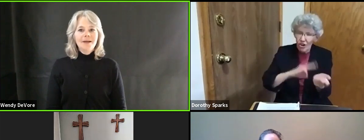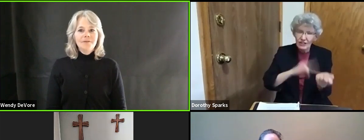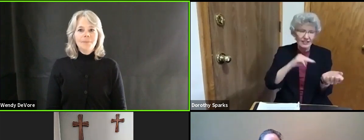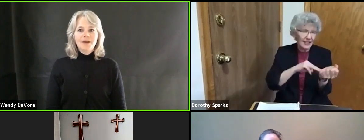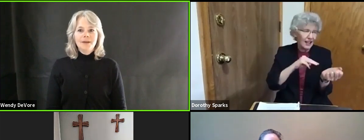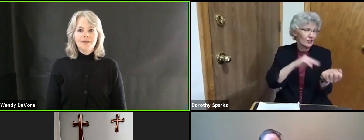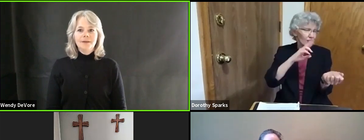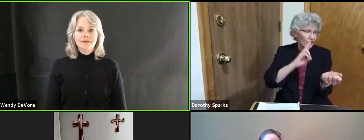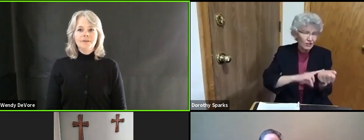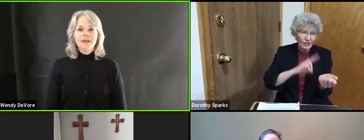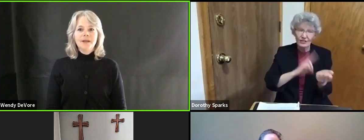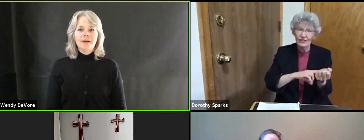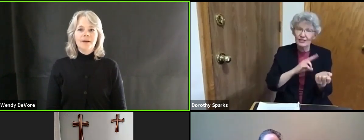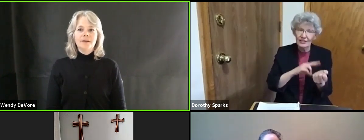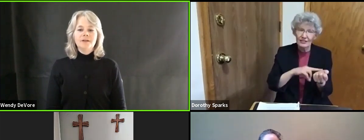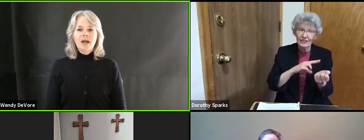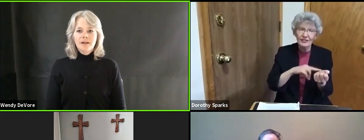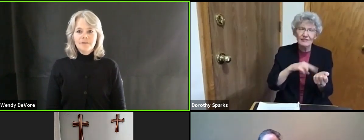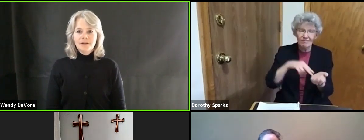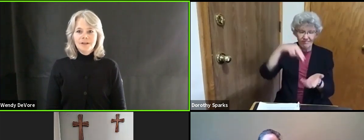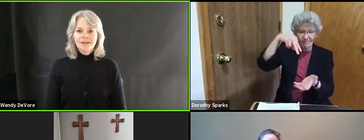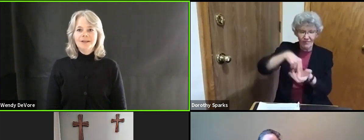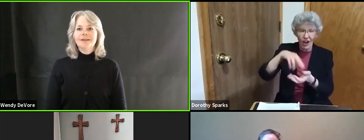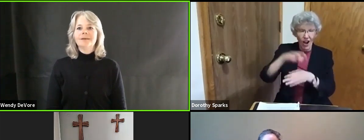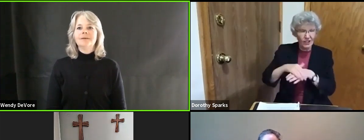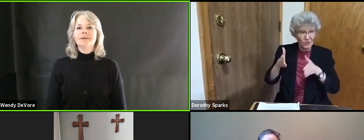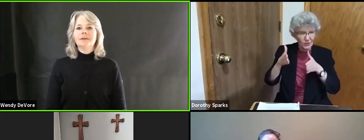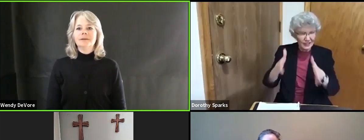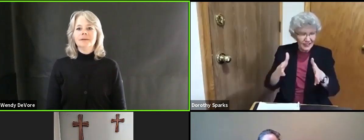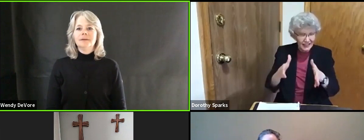You might have been seeing on television